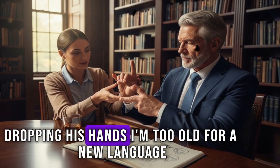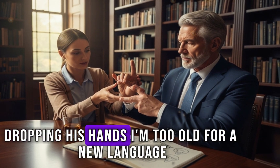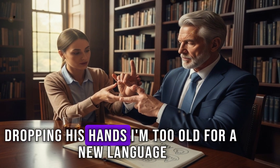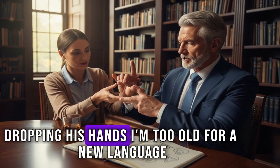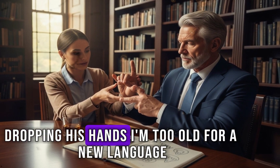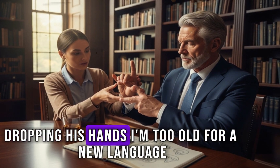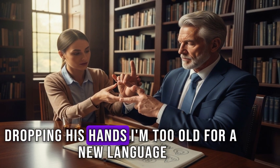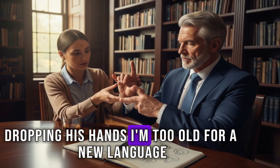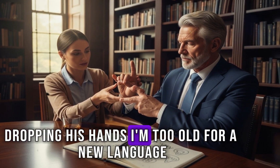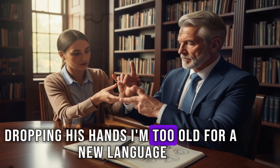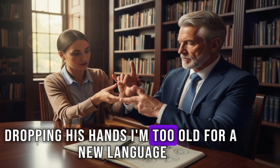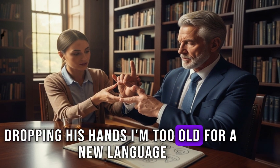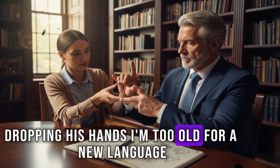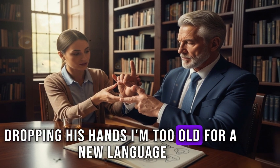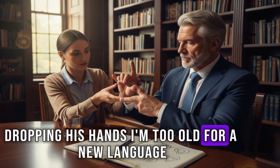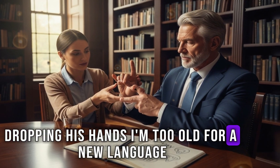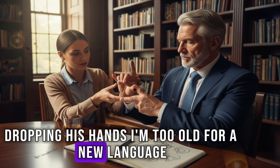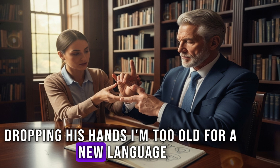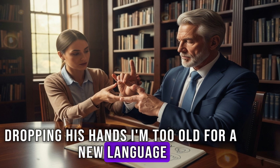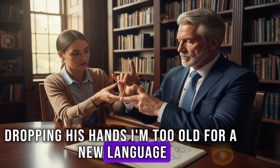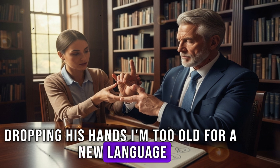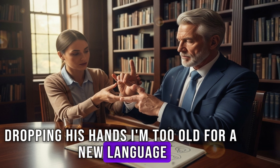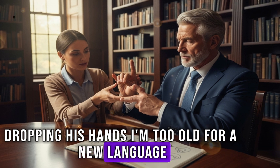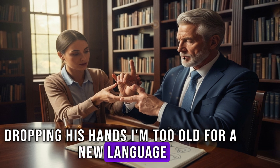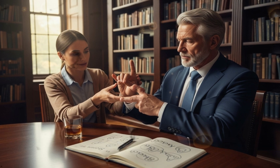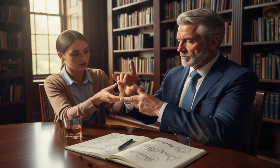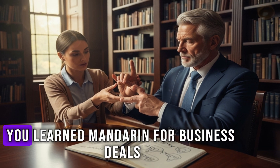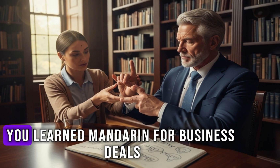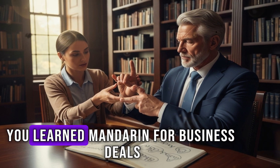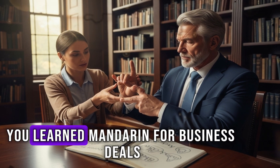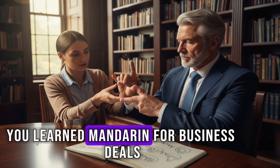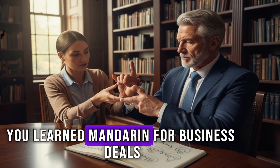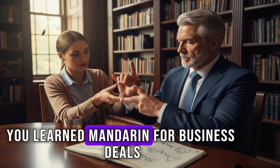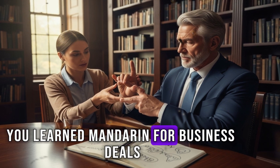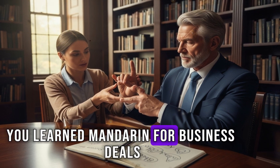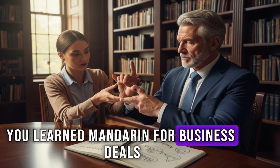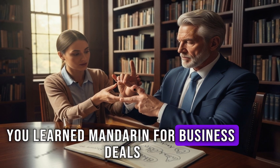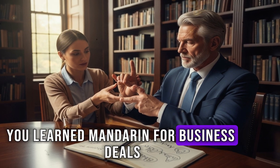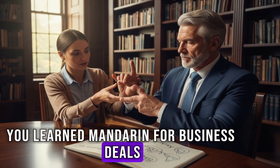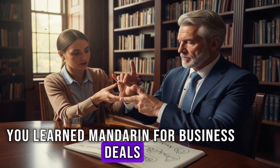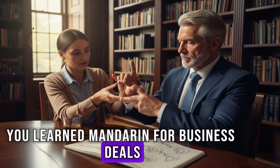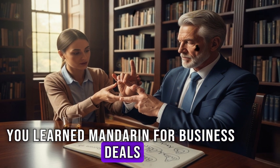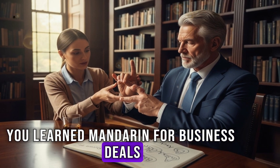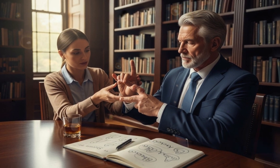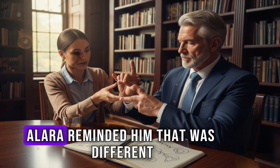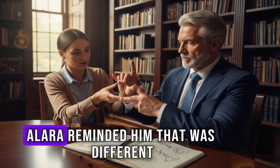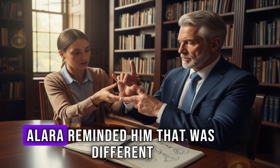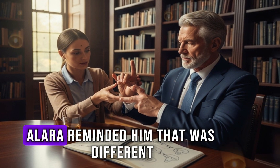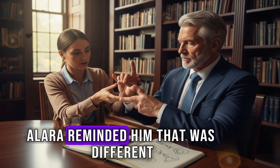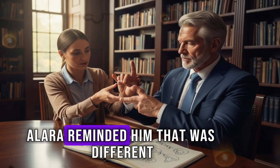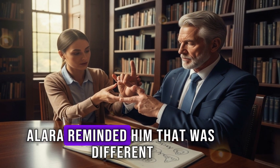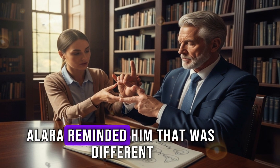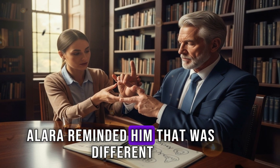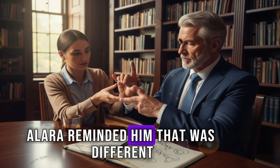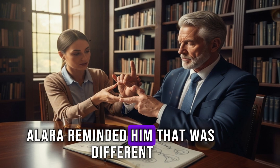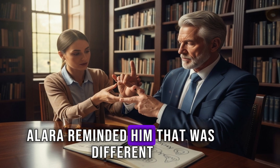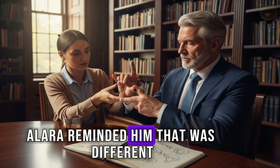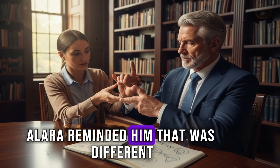hands. I'm too old for a new language. You learned Mandarin for business deals, Elara reminded him. That